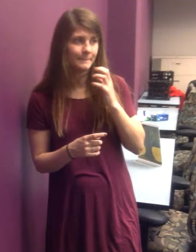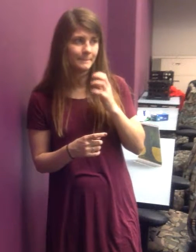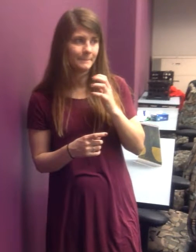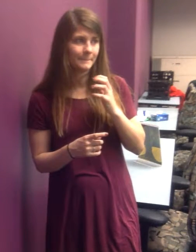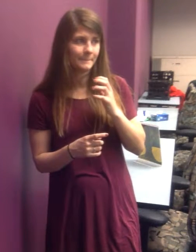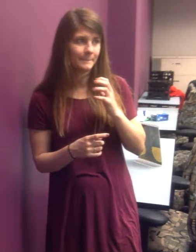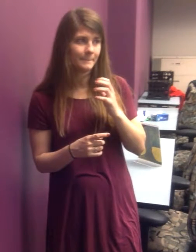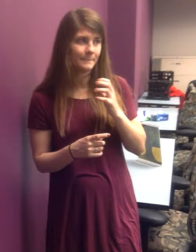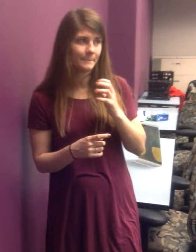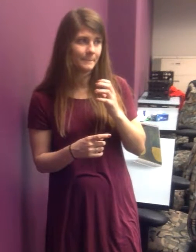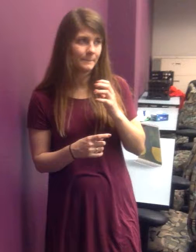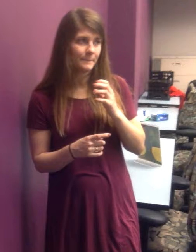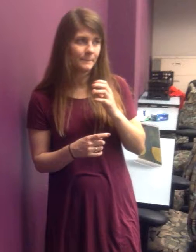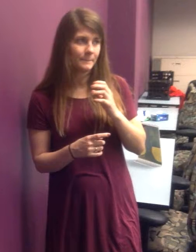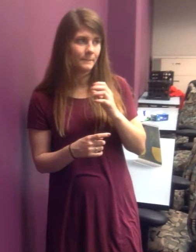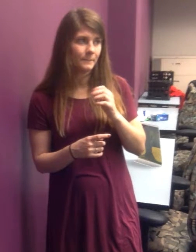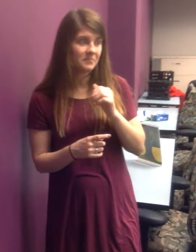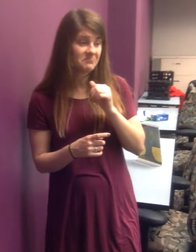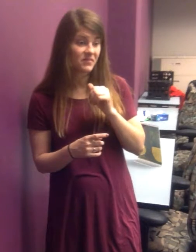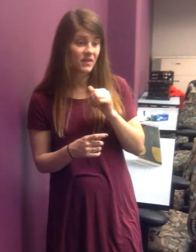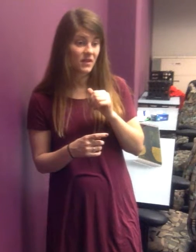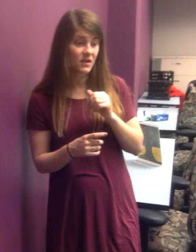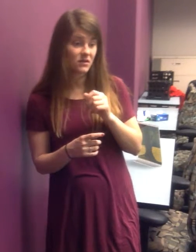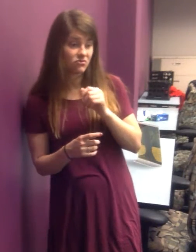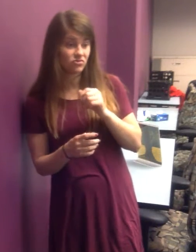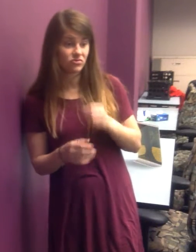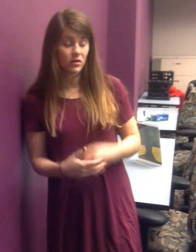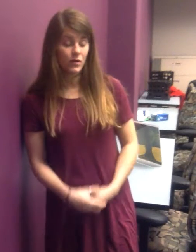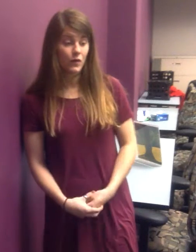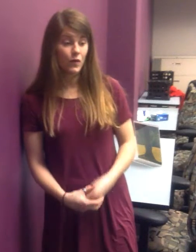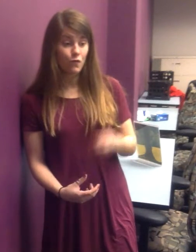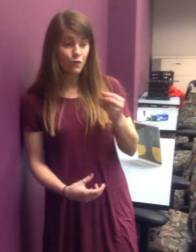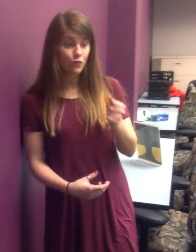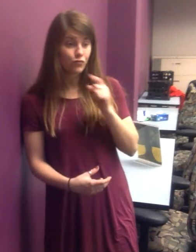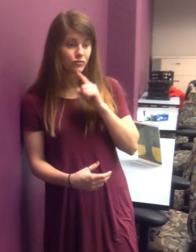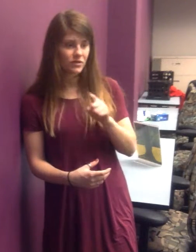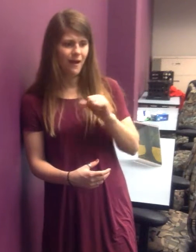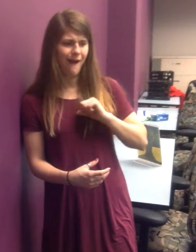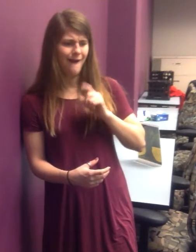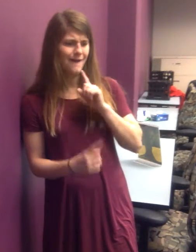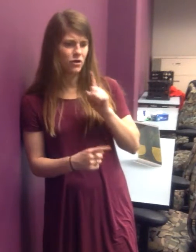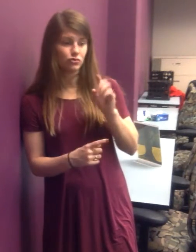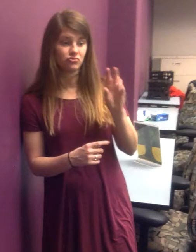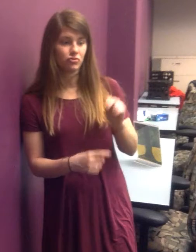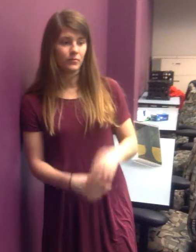answer that. In some cases, what was really amazing is they literally ran into an elevator and the elevator closed when I asked.